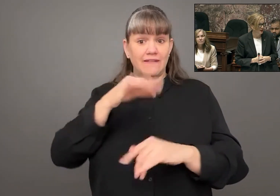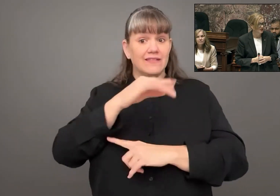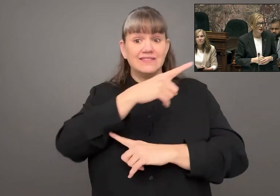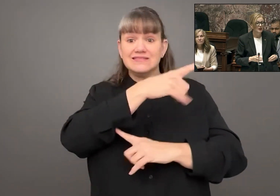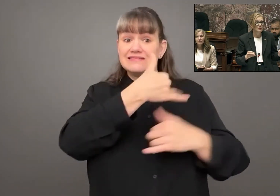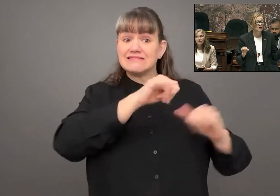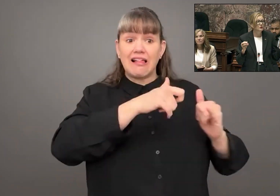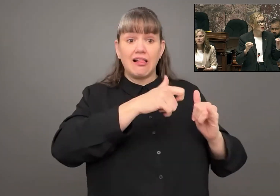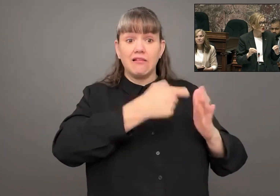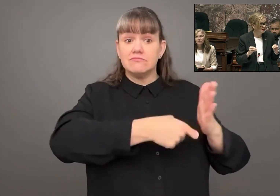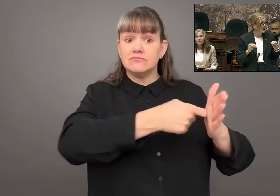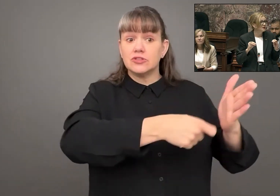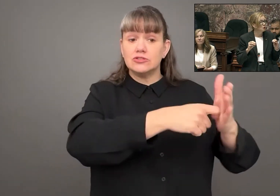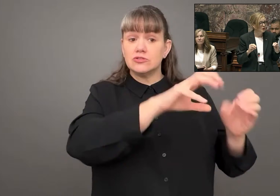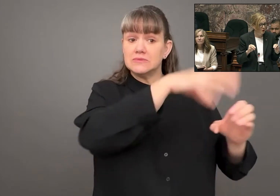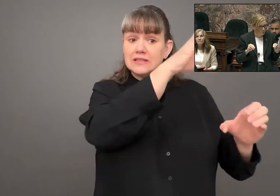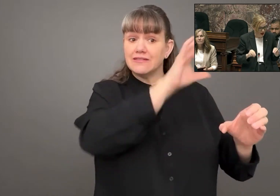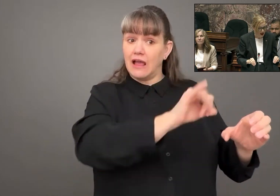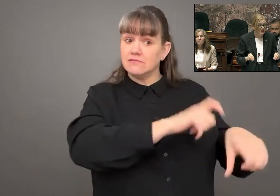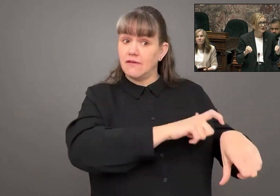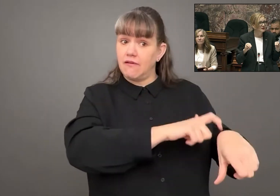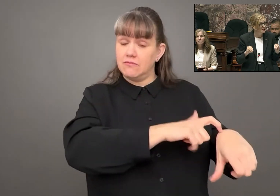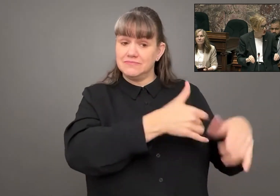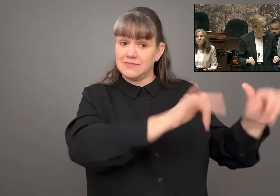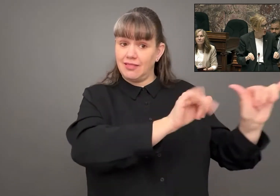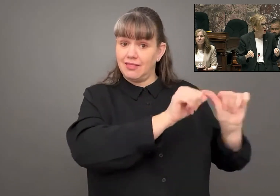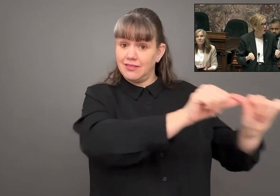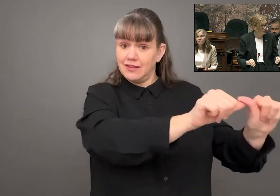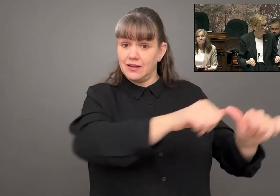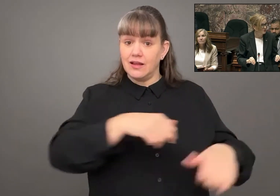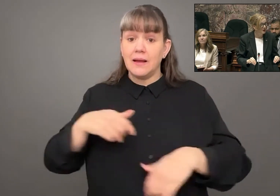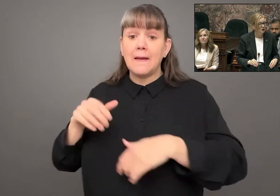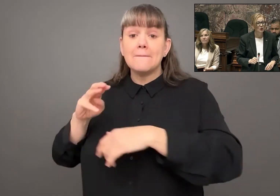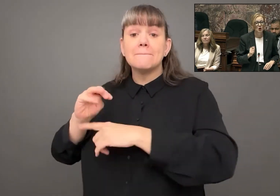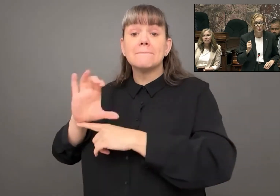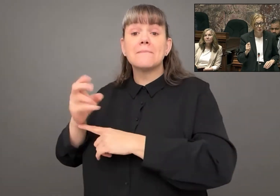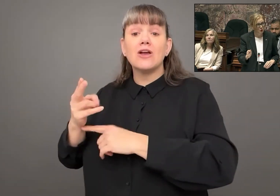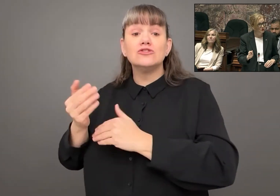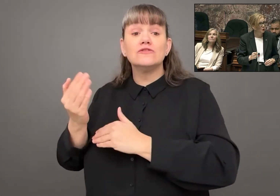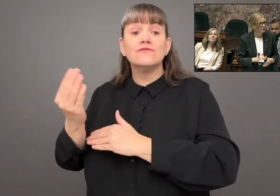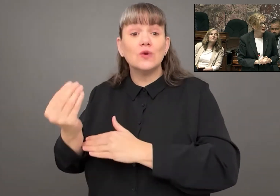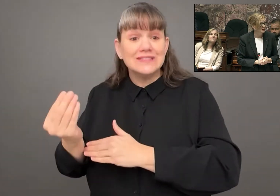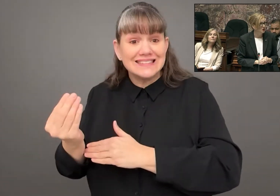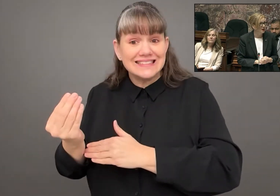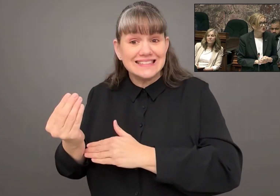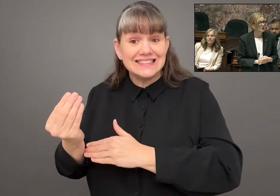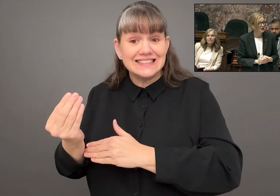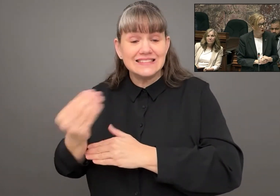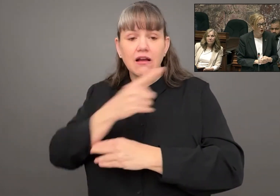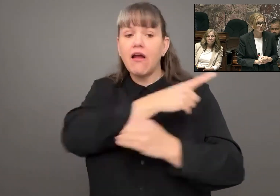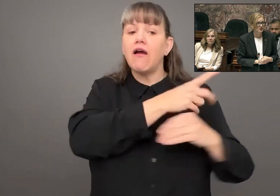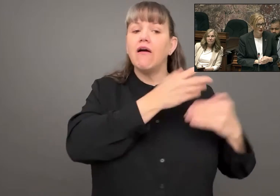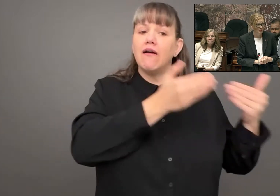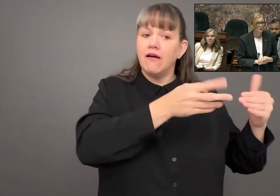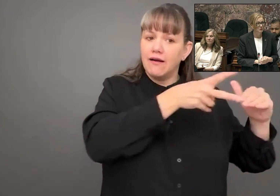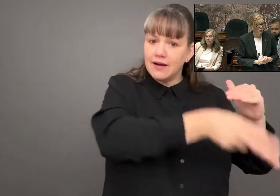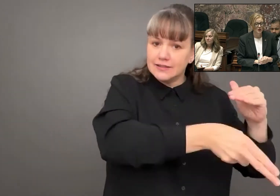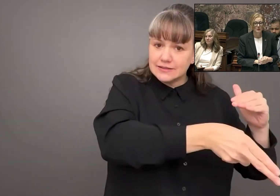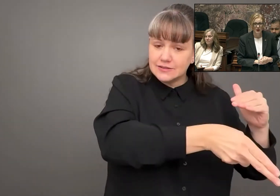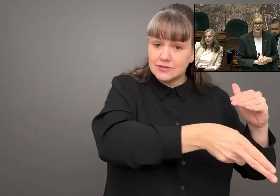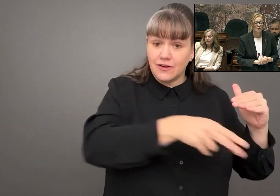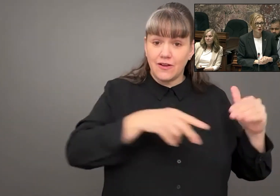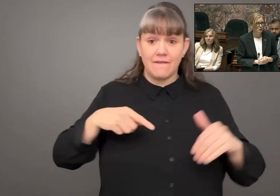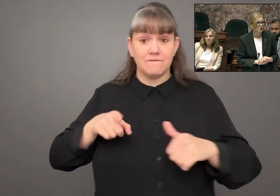was made. The first day that we were back in this chamber, Honourable Speaker, we moved forward with the change in accordance to the commitment